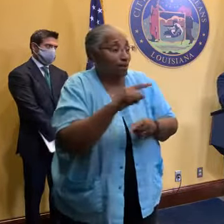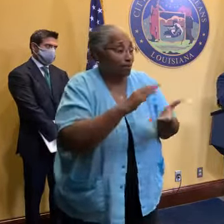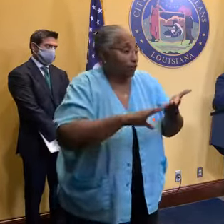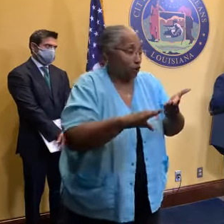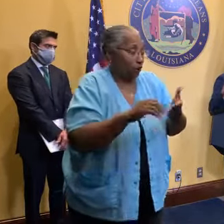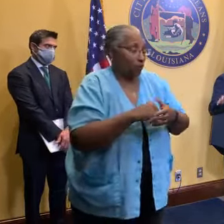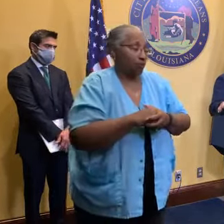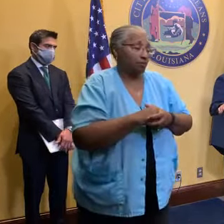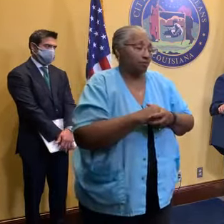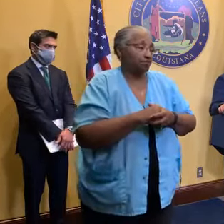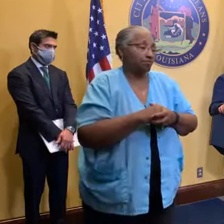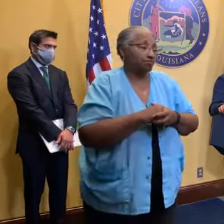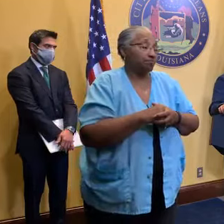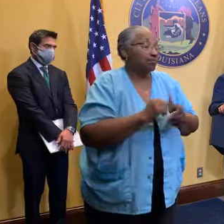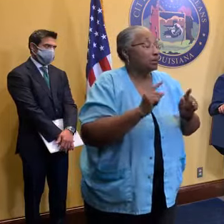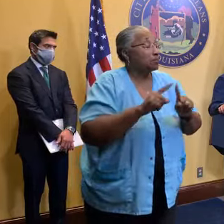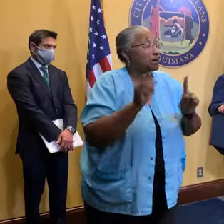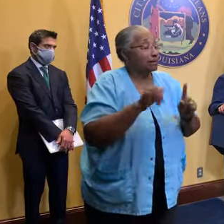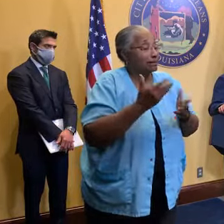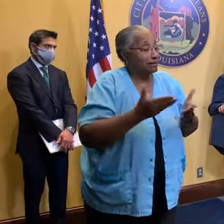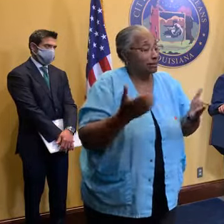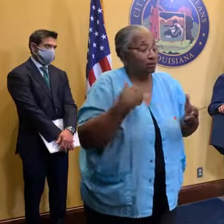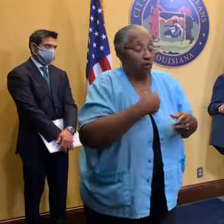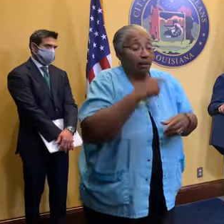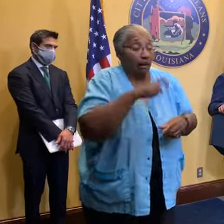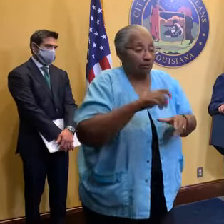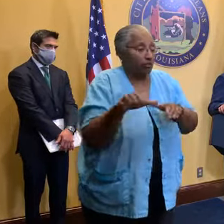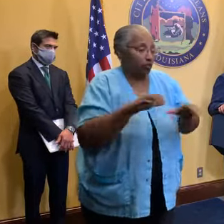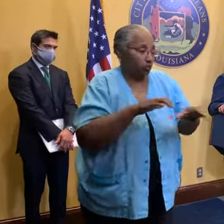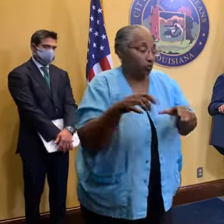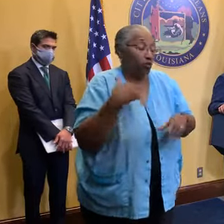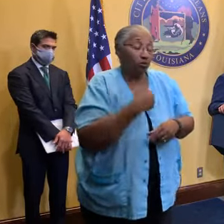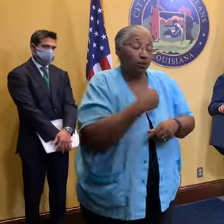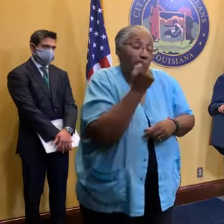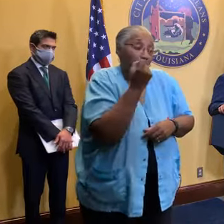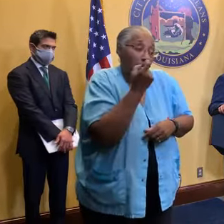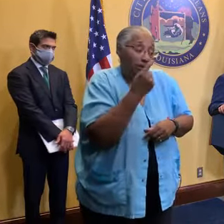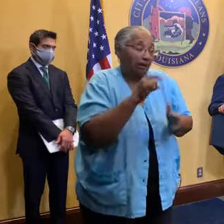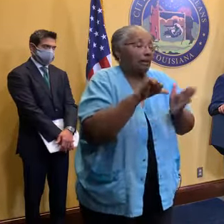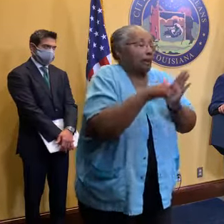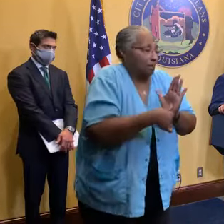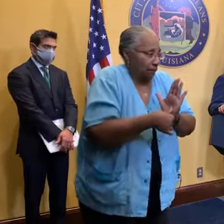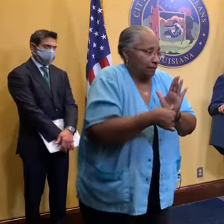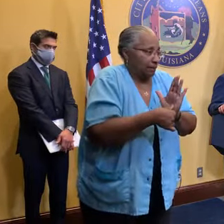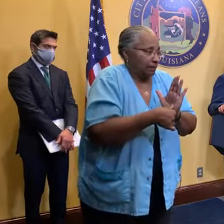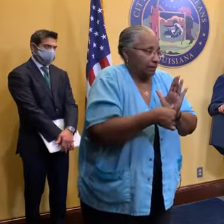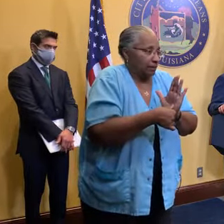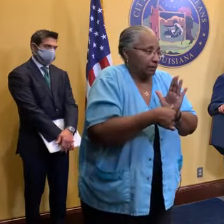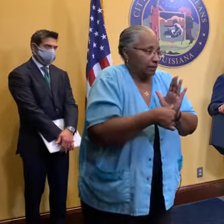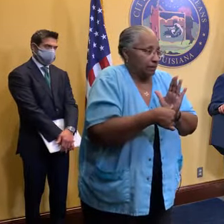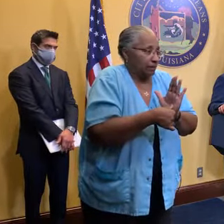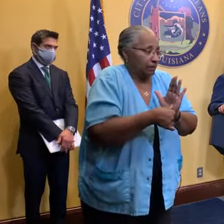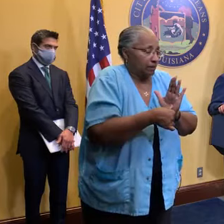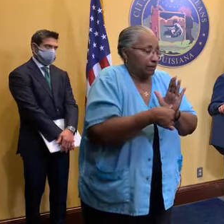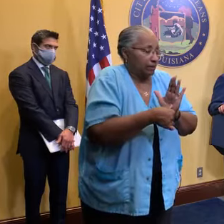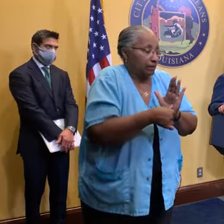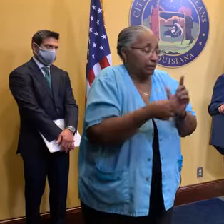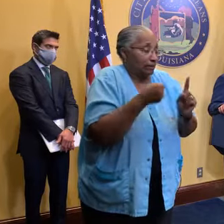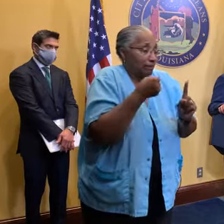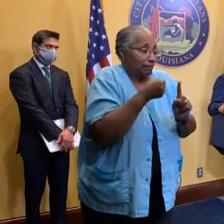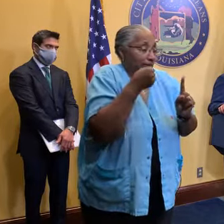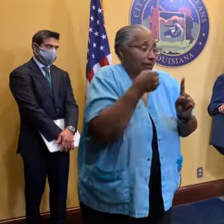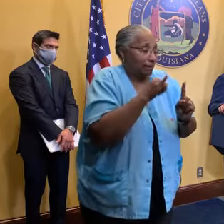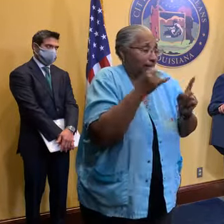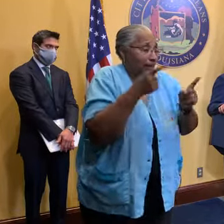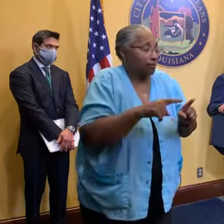so it is something that we've had to do. We understand the impact, but data does not